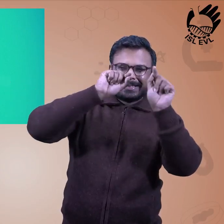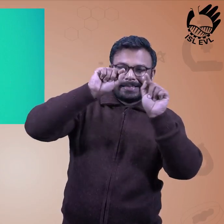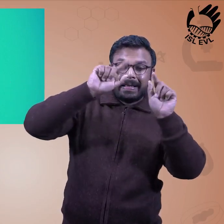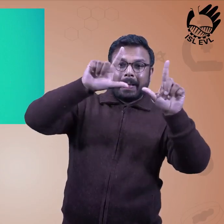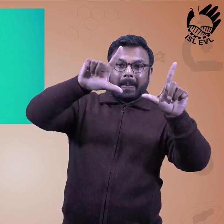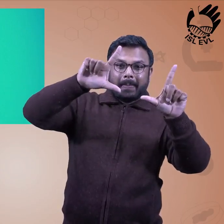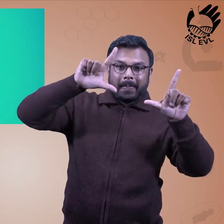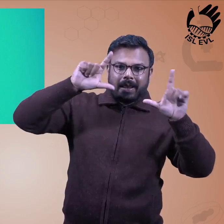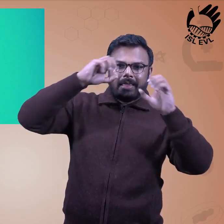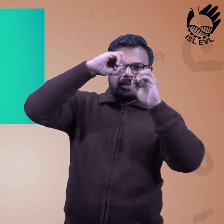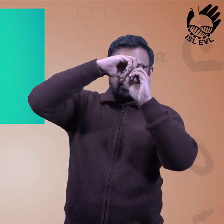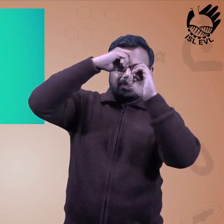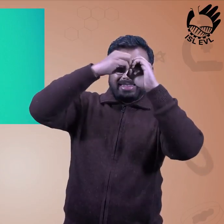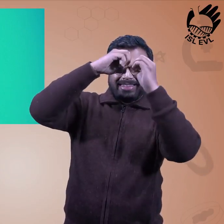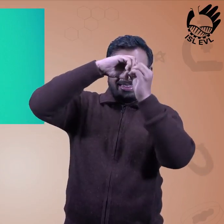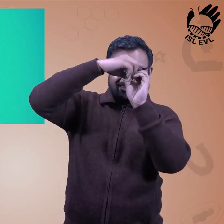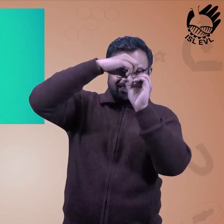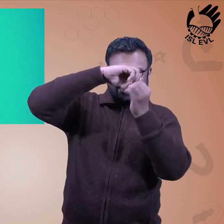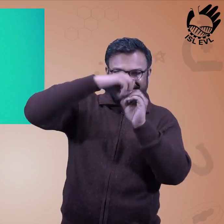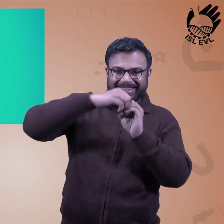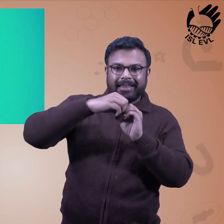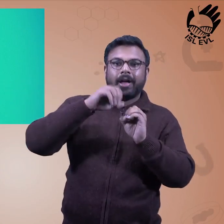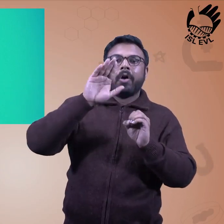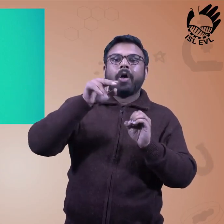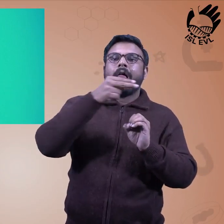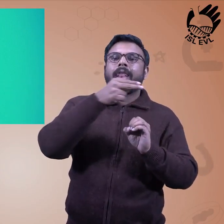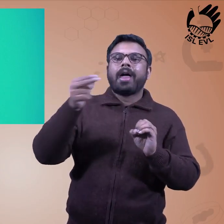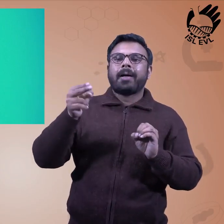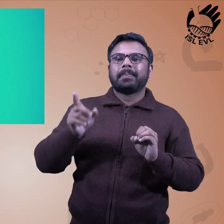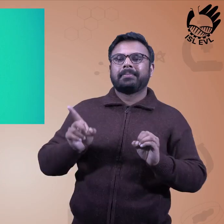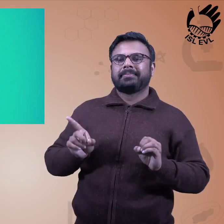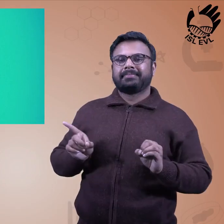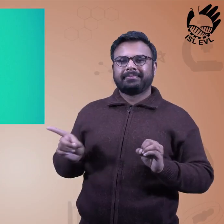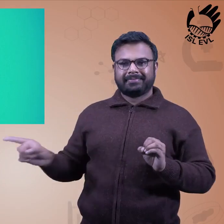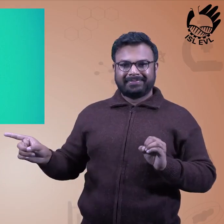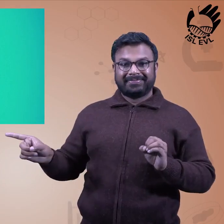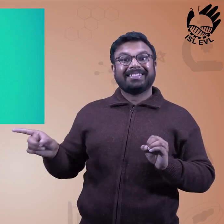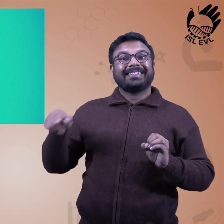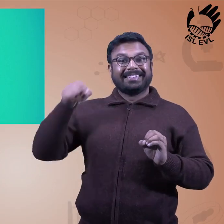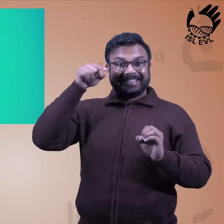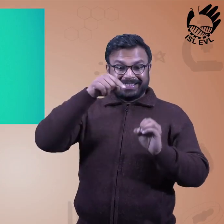into smaller regions called genes.